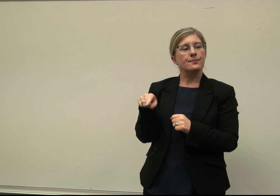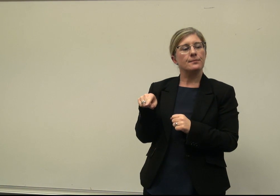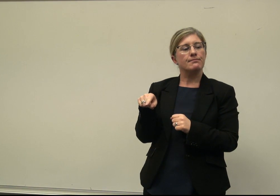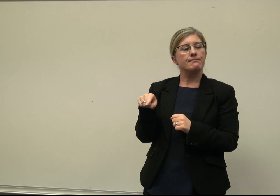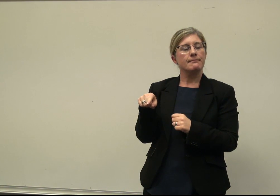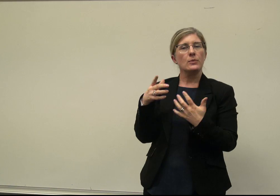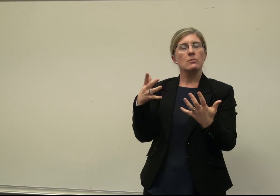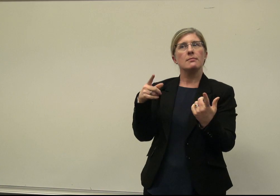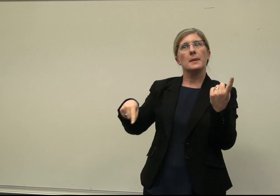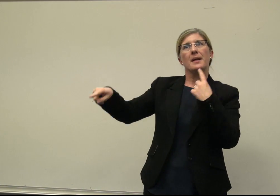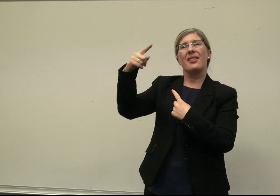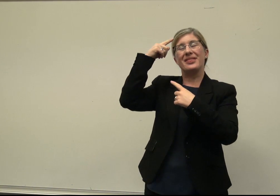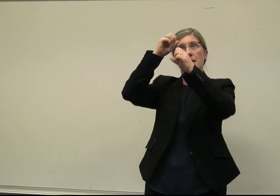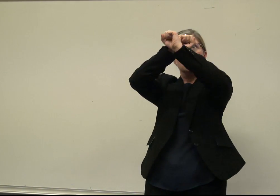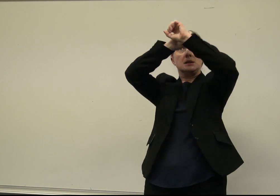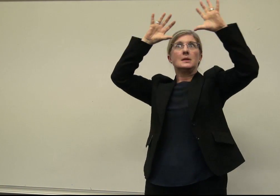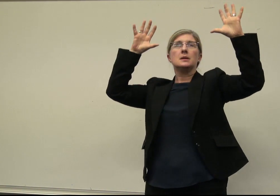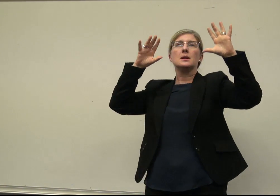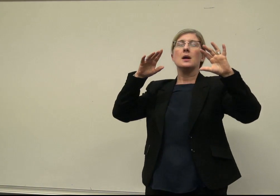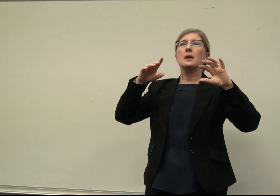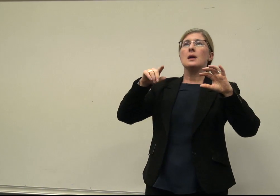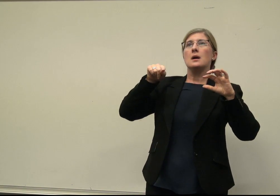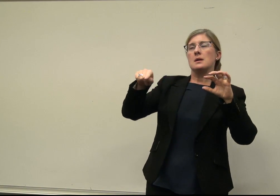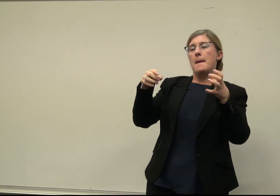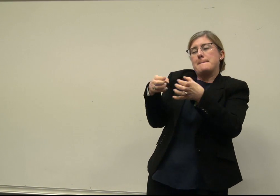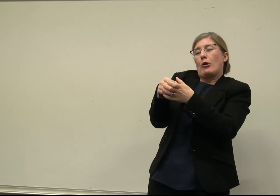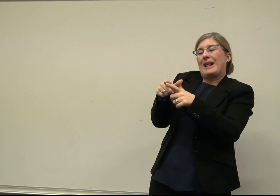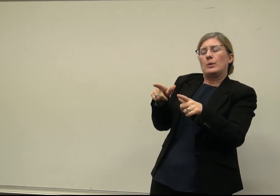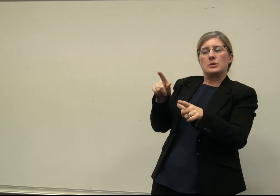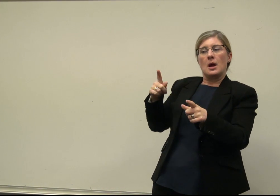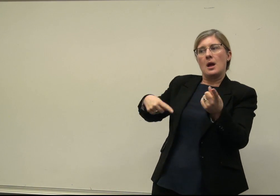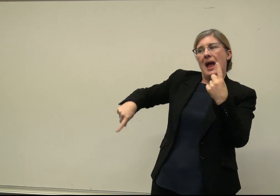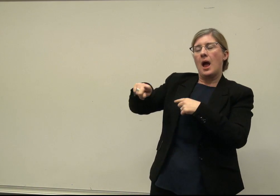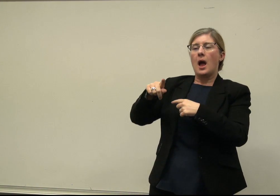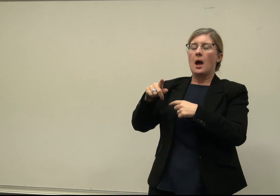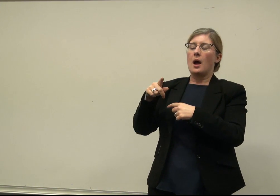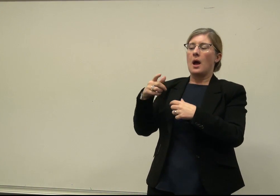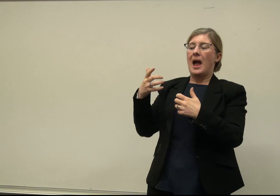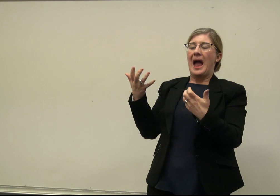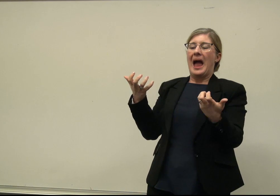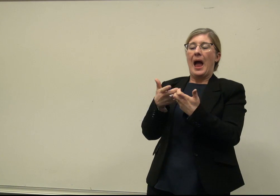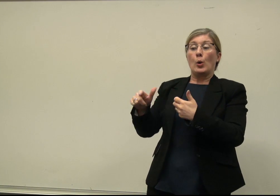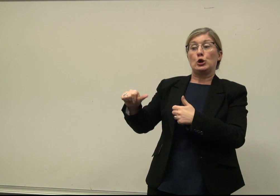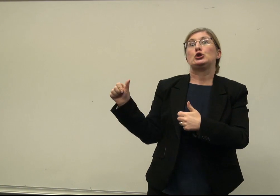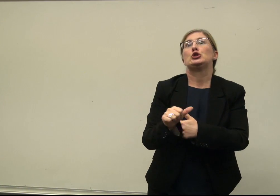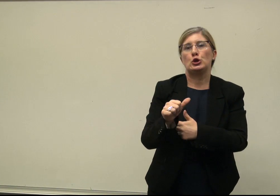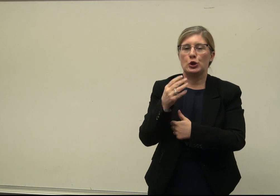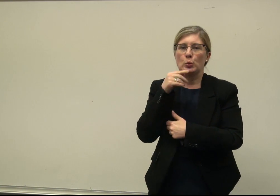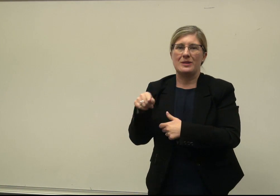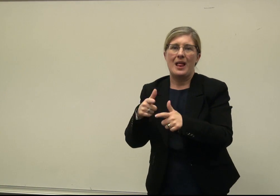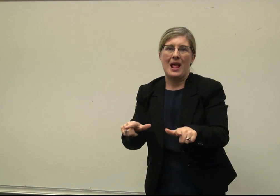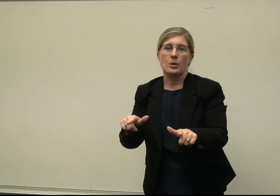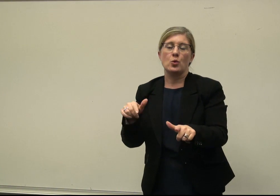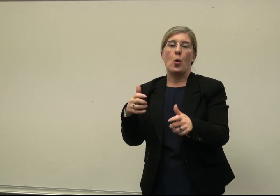ideal of the language as it ought to be spoken, the language as it used to be spoken, and also,